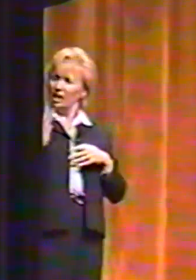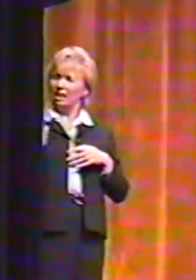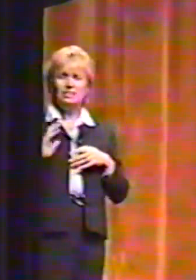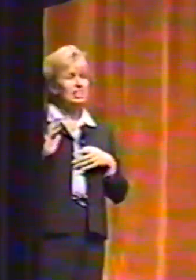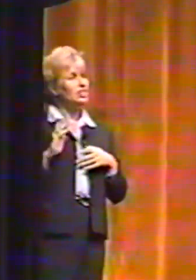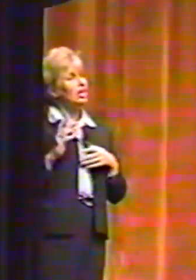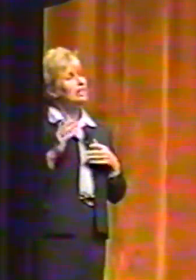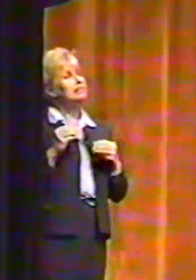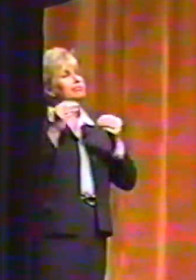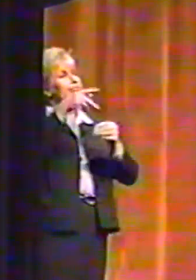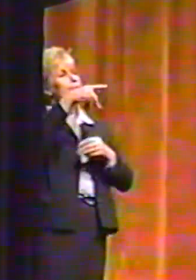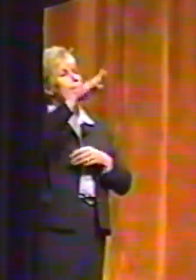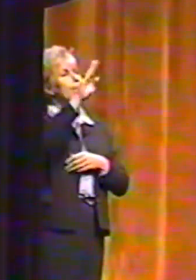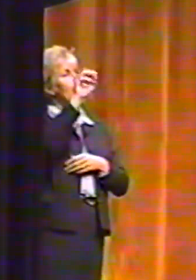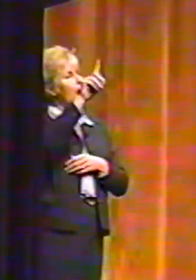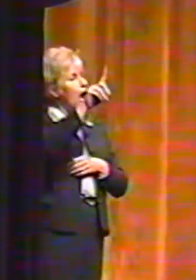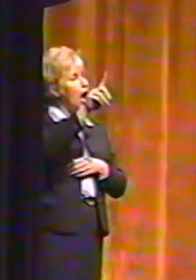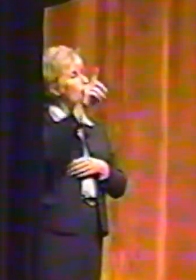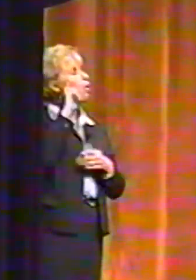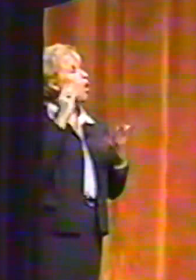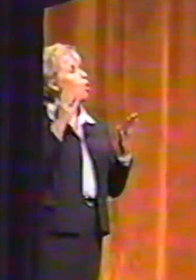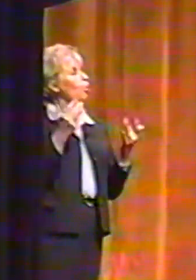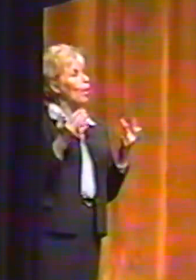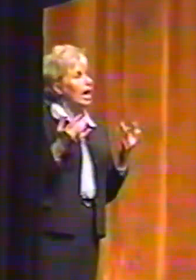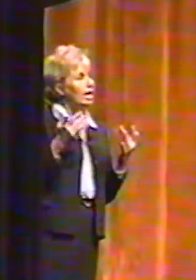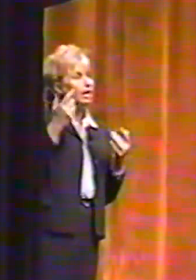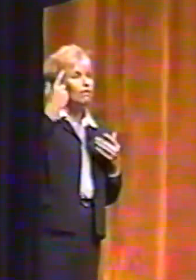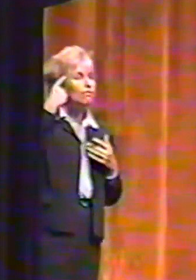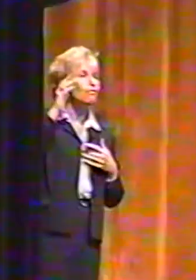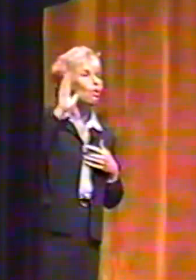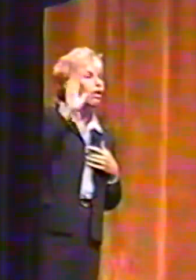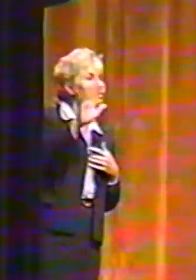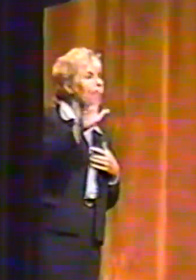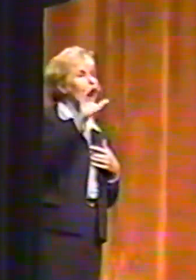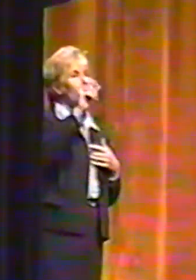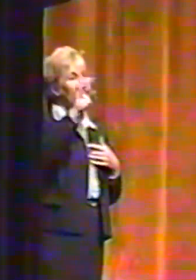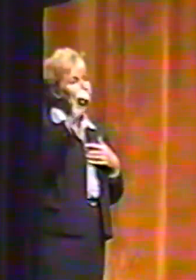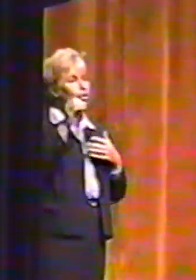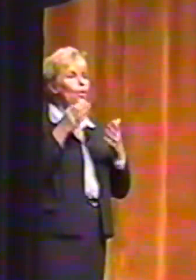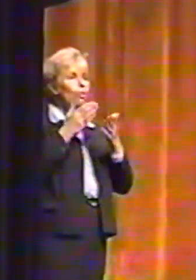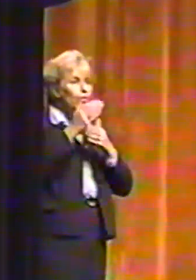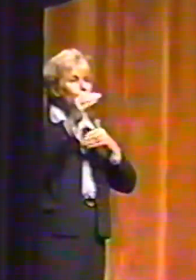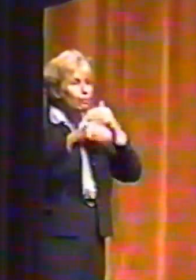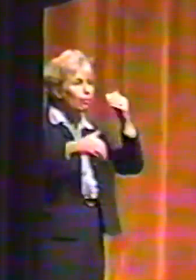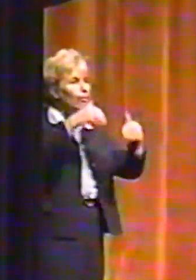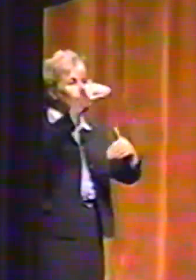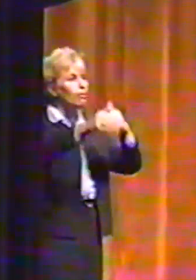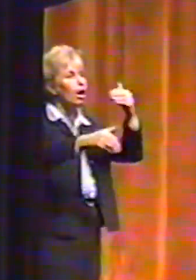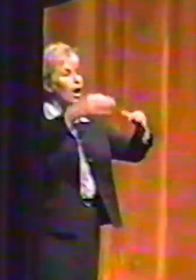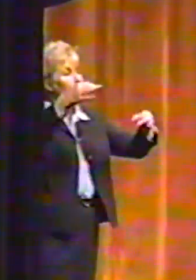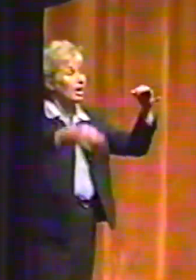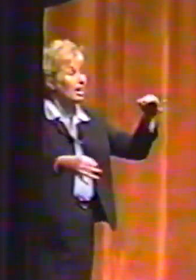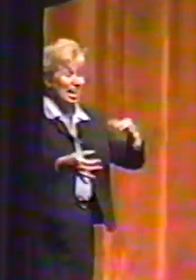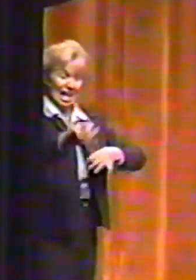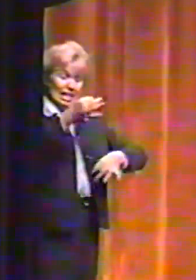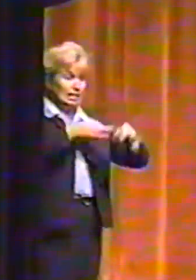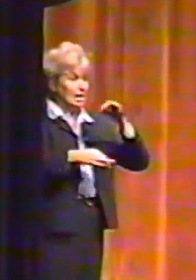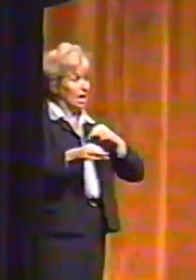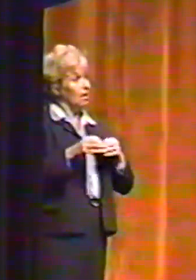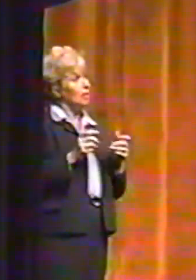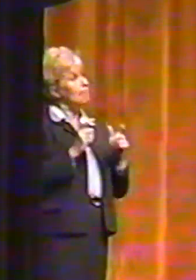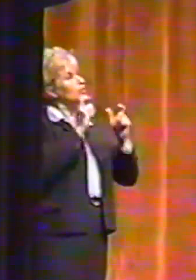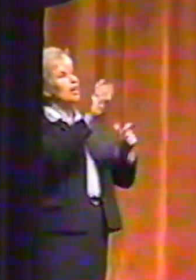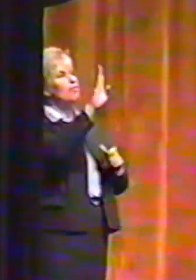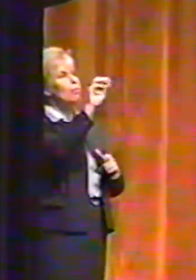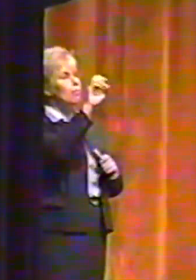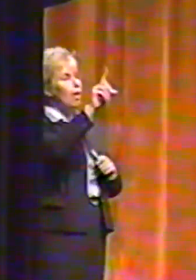posted bond while waiting while their deportation cases worked their way through the courts. Instead of being able to post bond and be released,